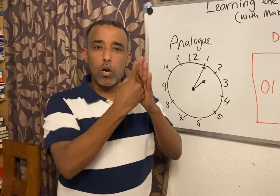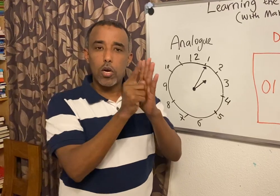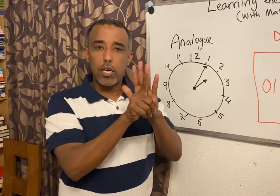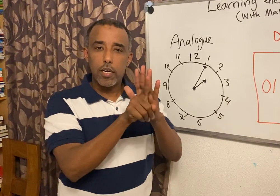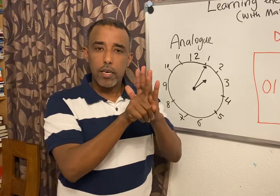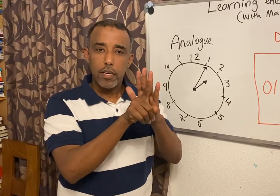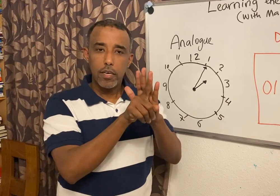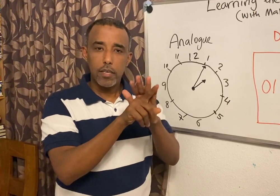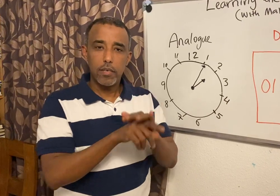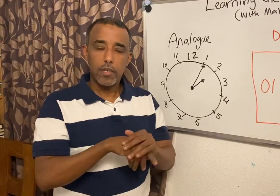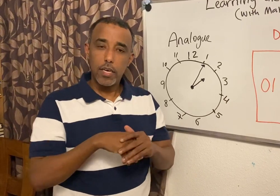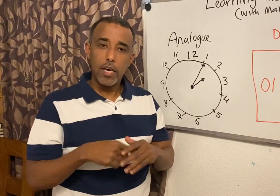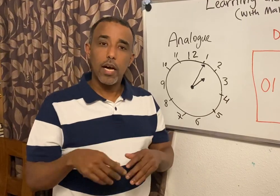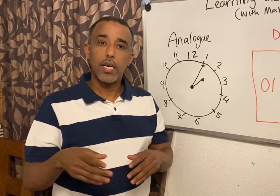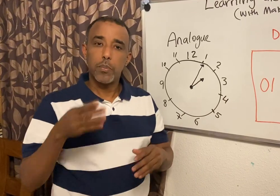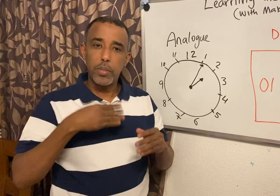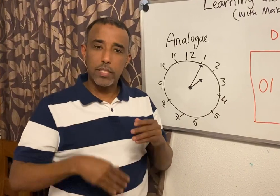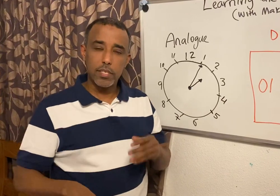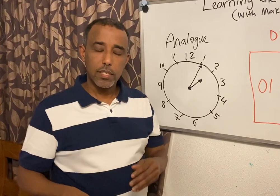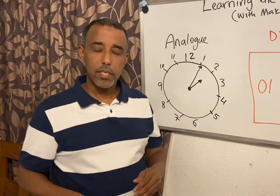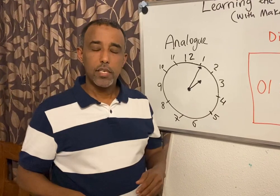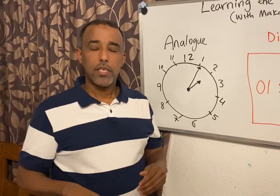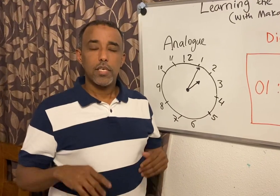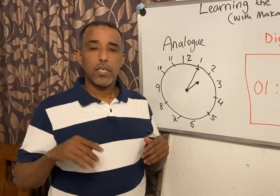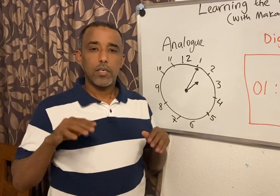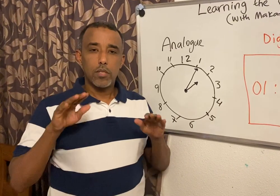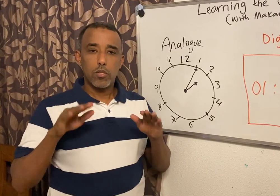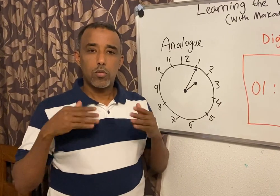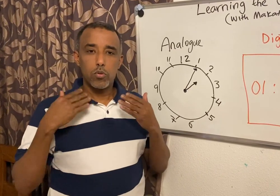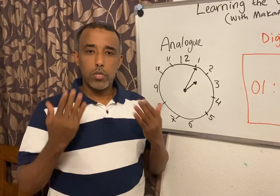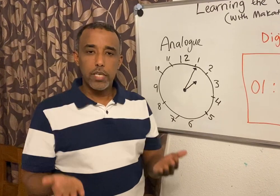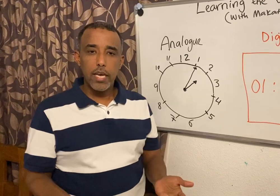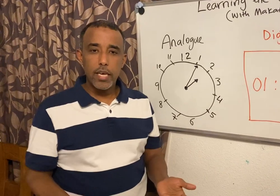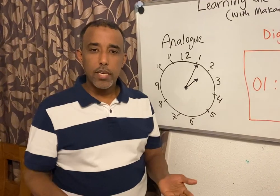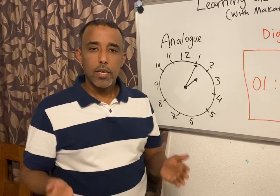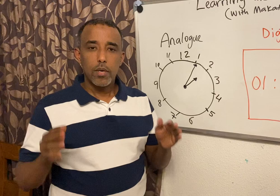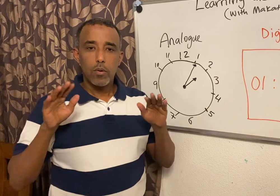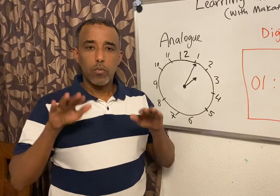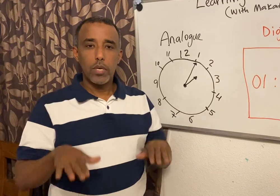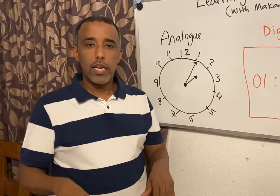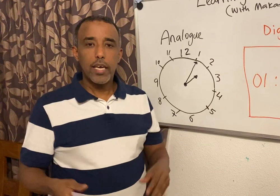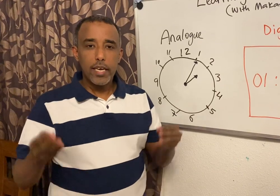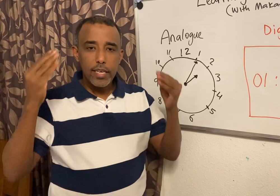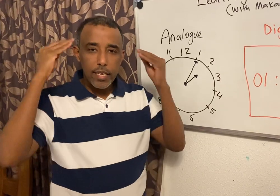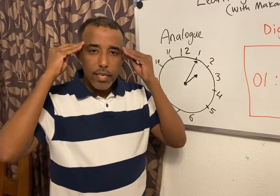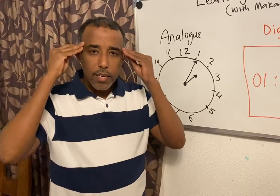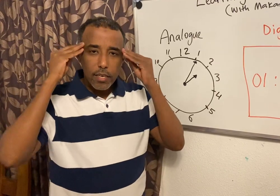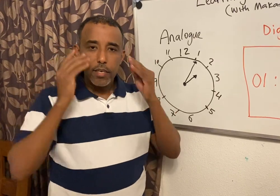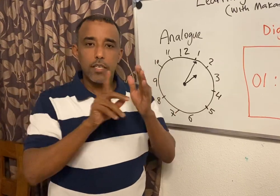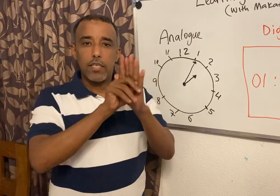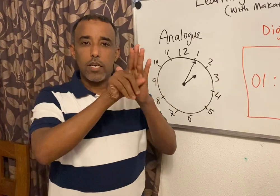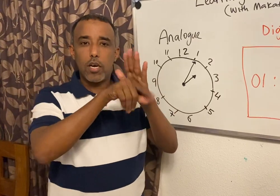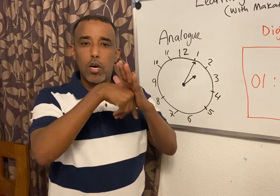clock. Okay, I'll repeat. Okay, today we're learning